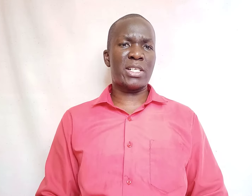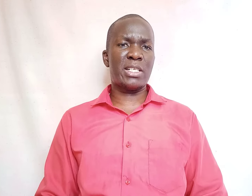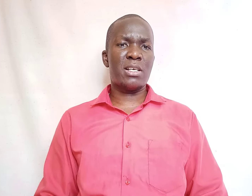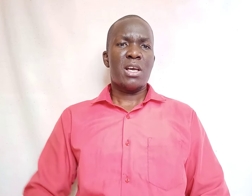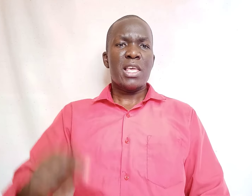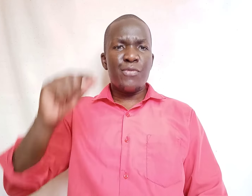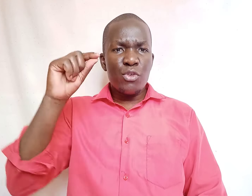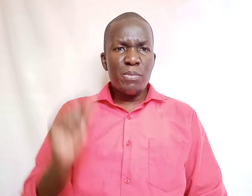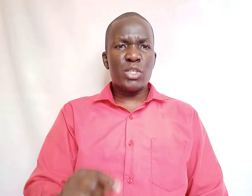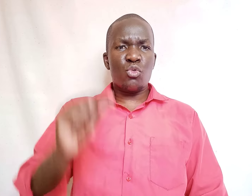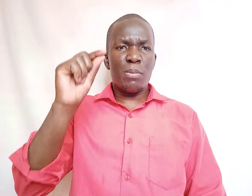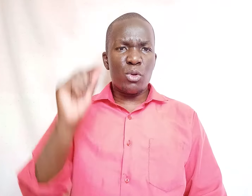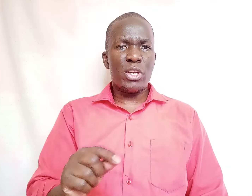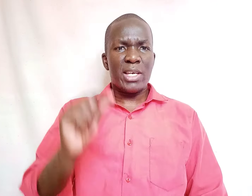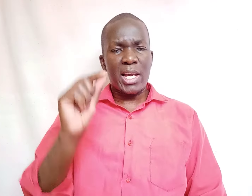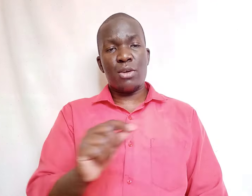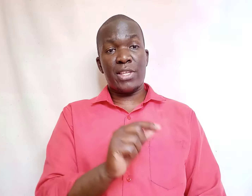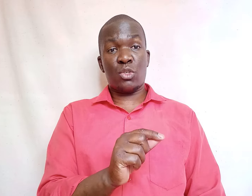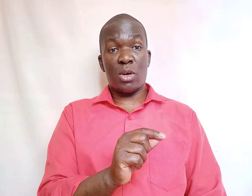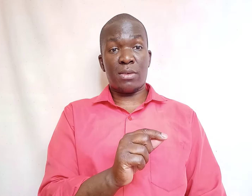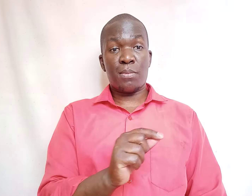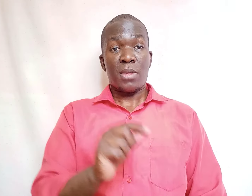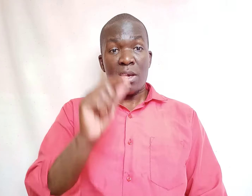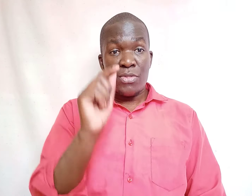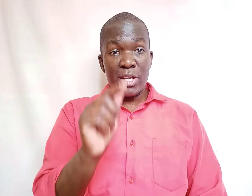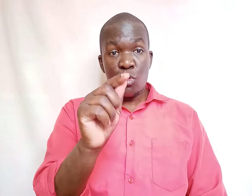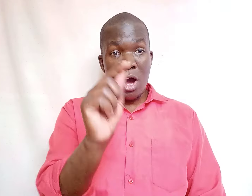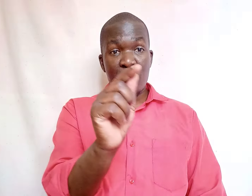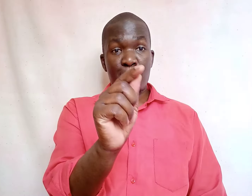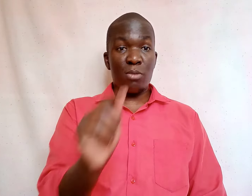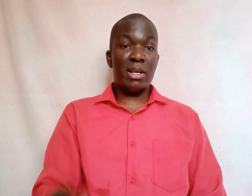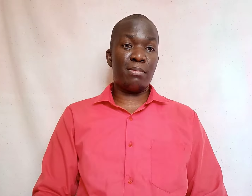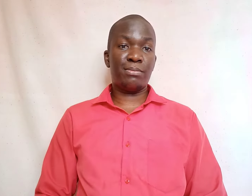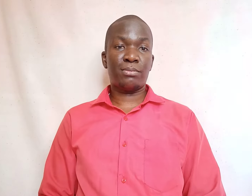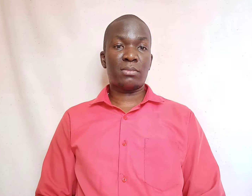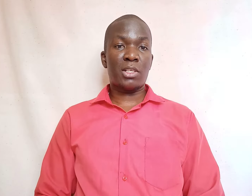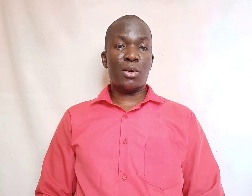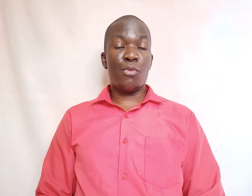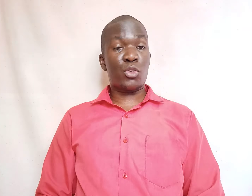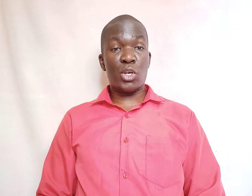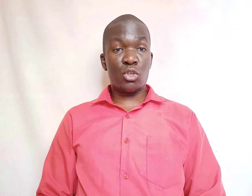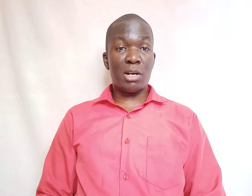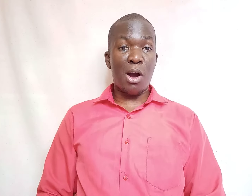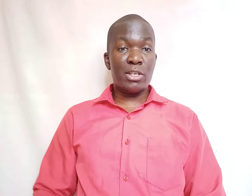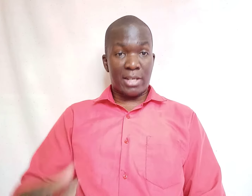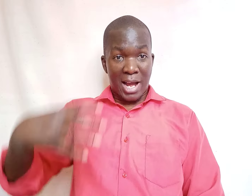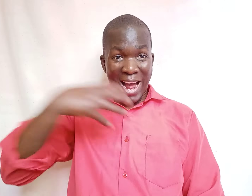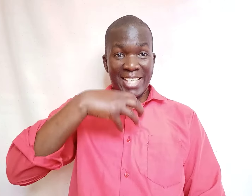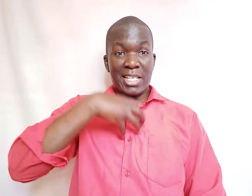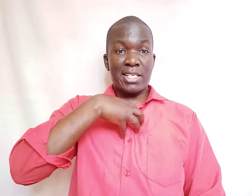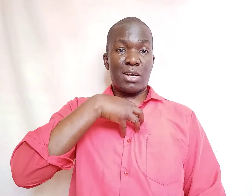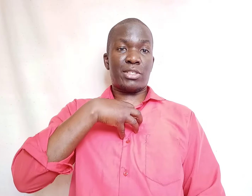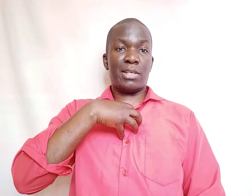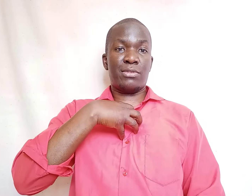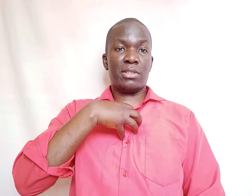appropriately. If you miss to employ any of this one, then you have a problem. Of course, we are talking about understanding ourselves.